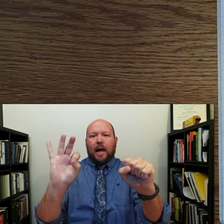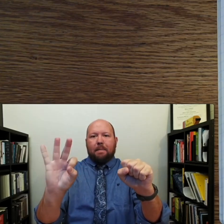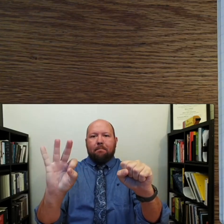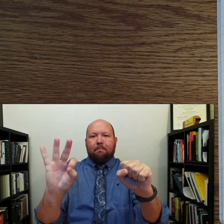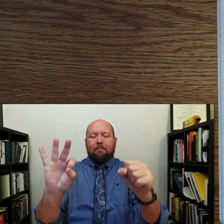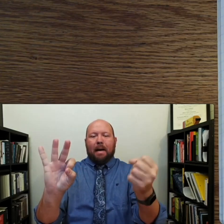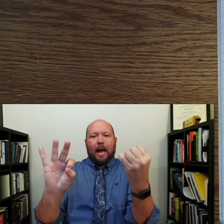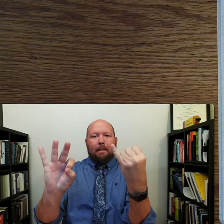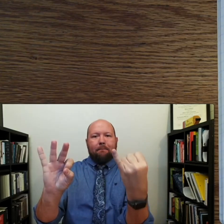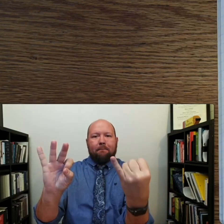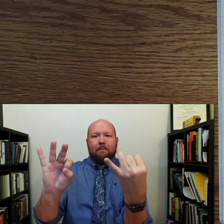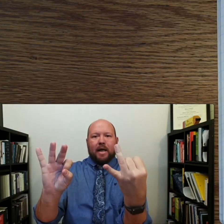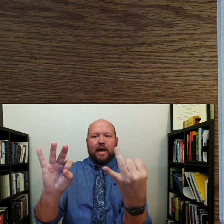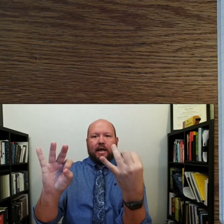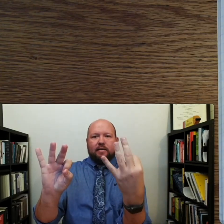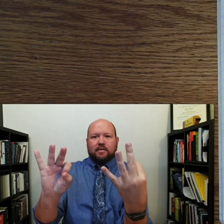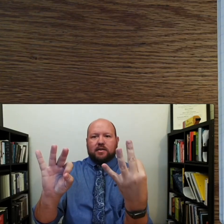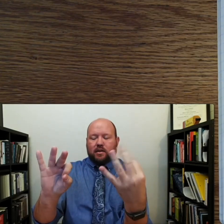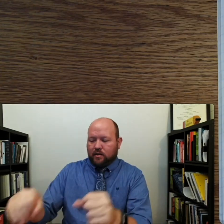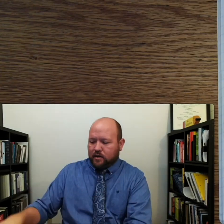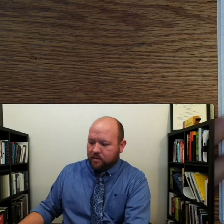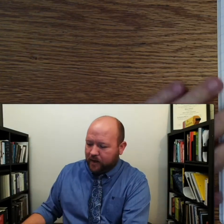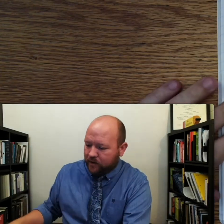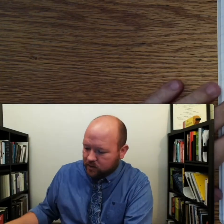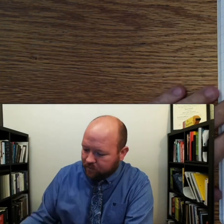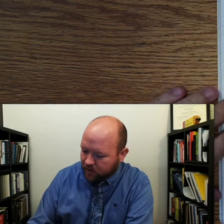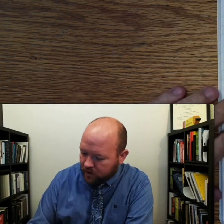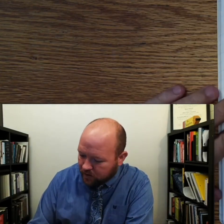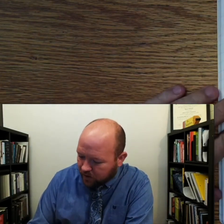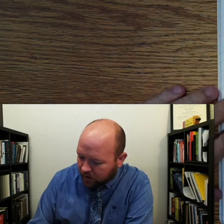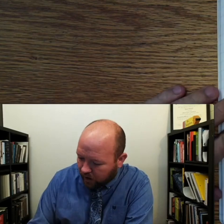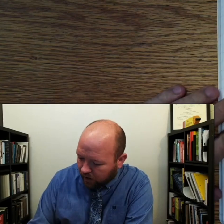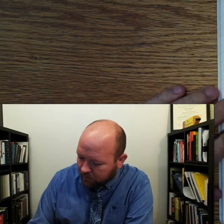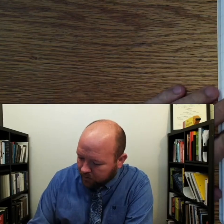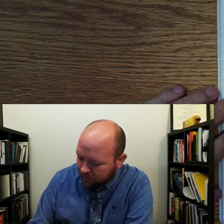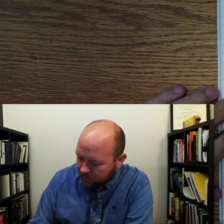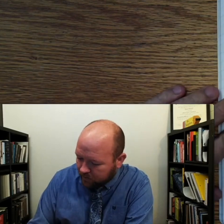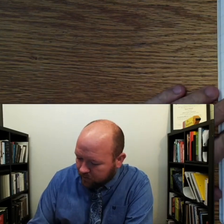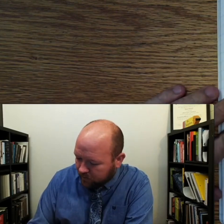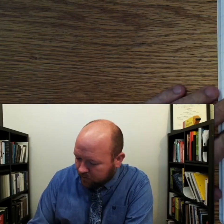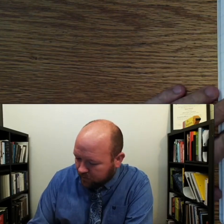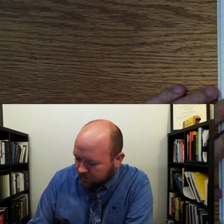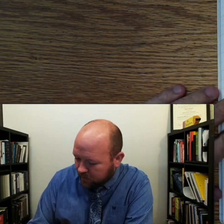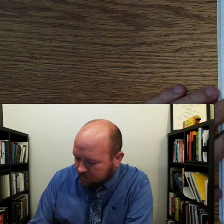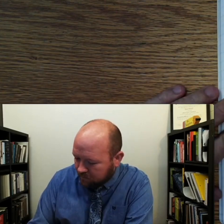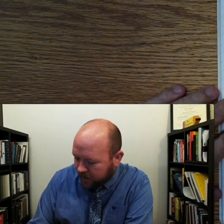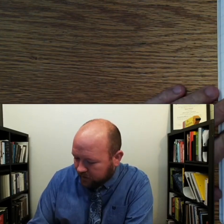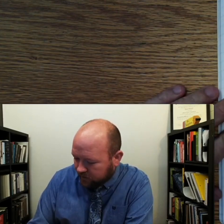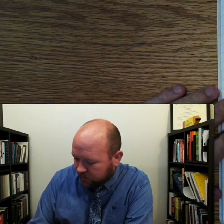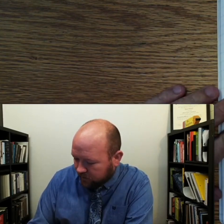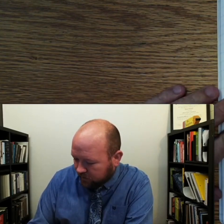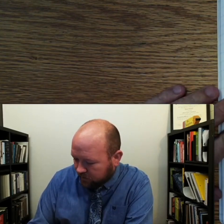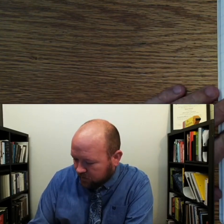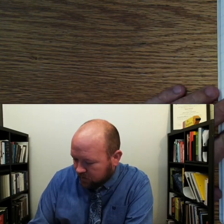a m m it. Commit. Com